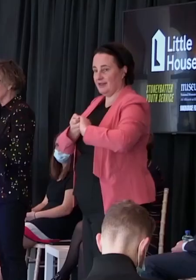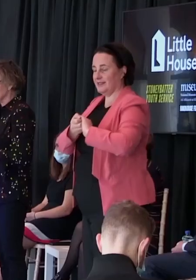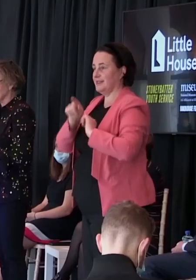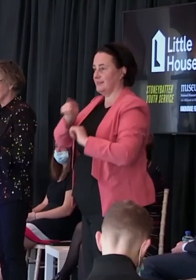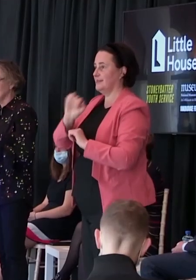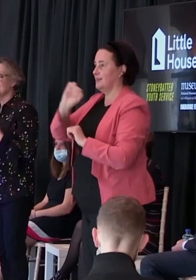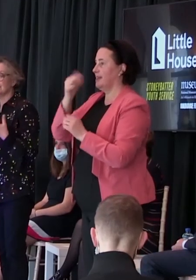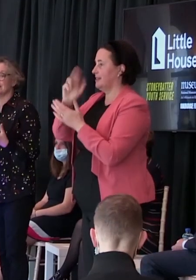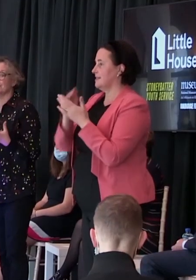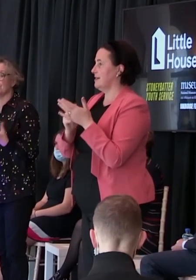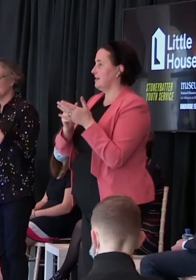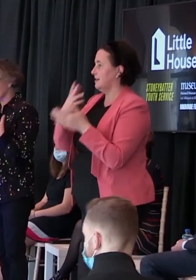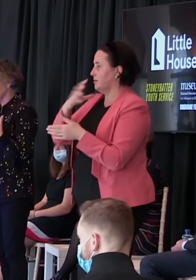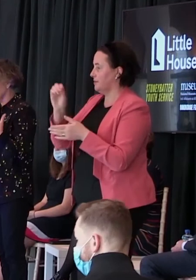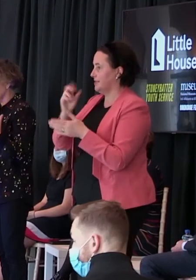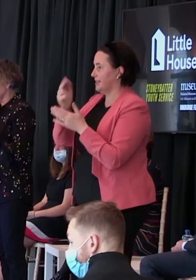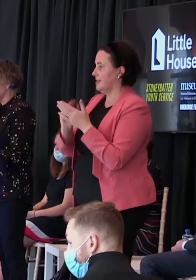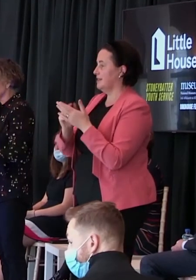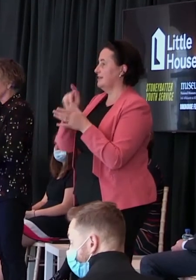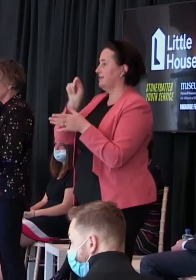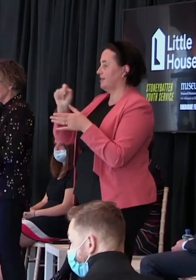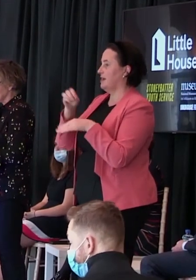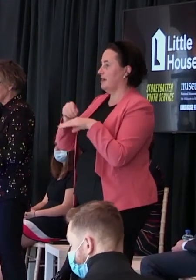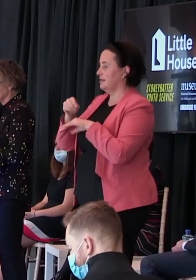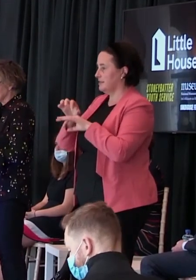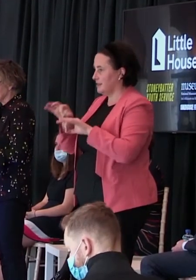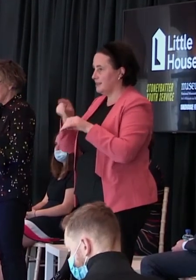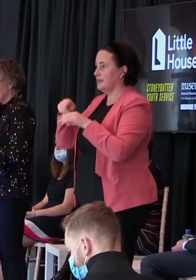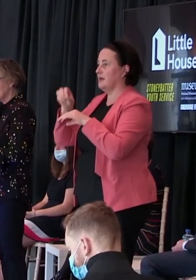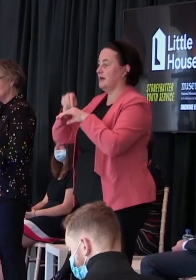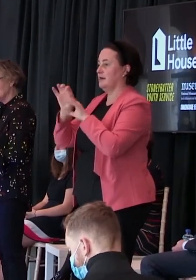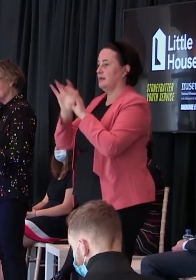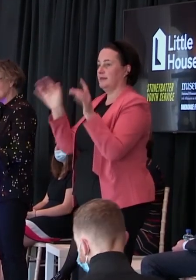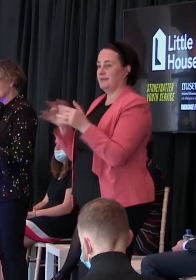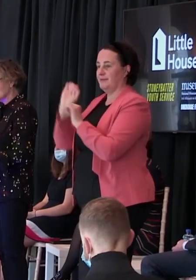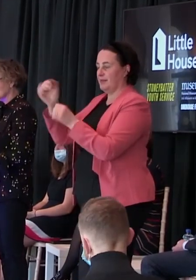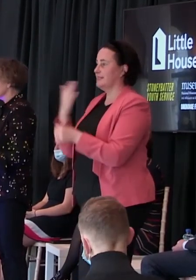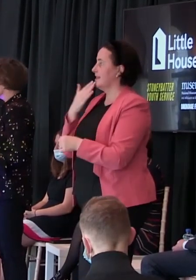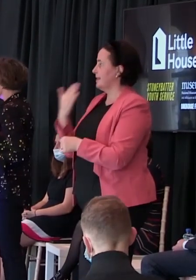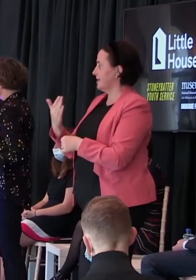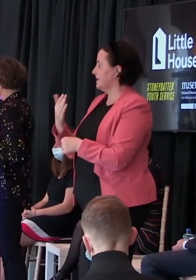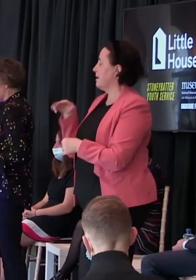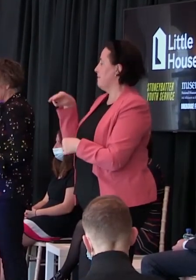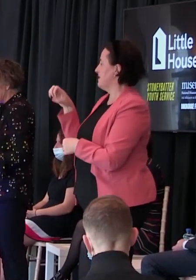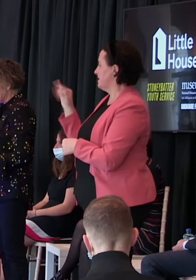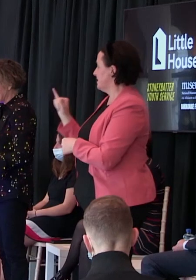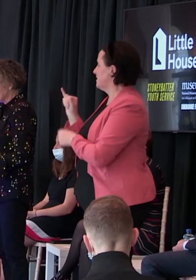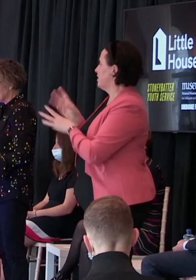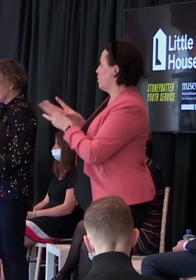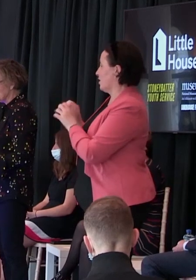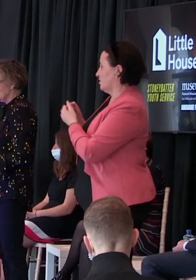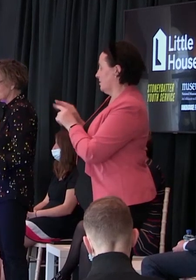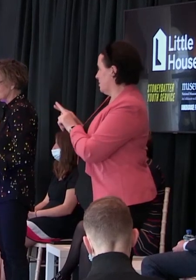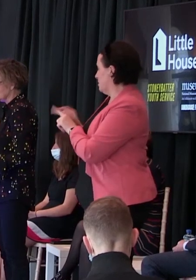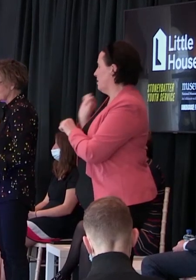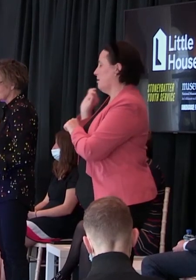Design who worked on the design for both the on-site and online exhibition. And I'd also like to thank the Mendicity Workshop, who